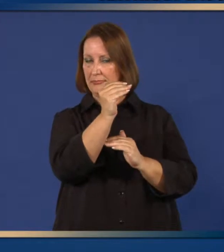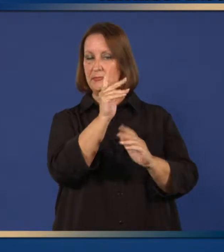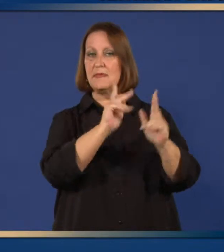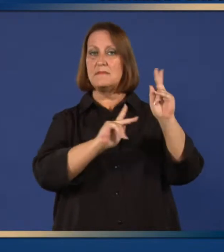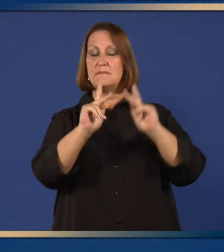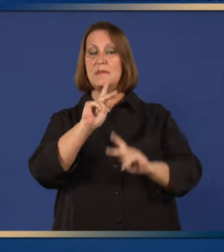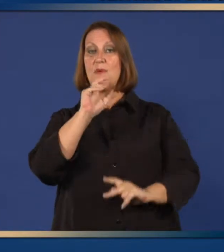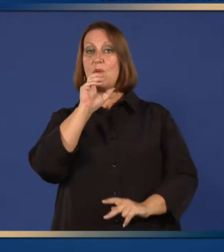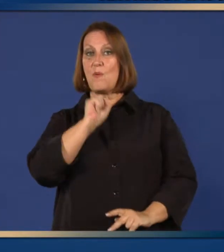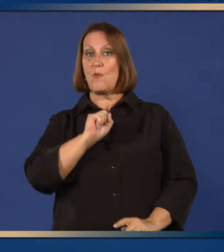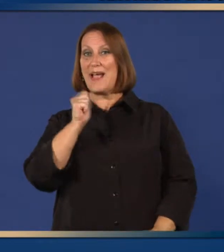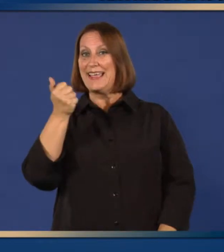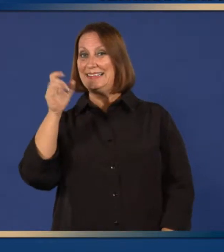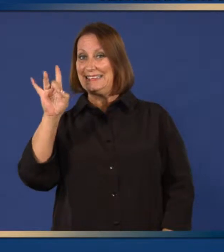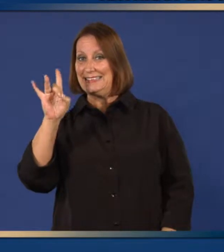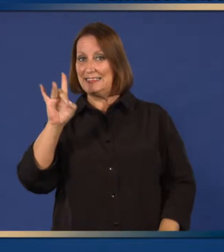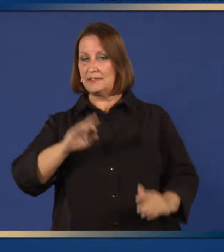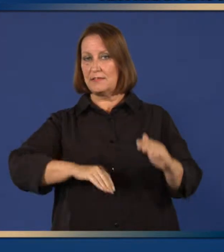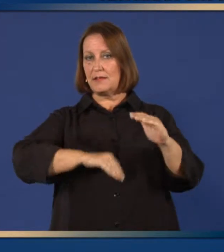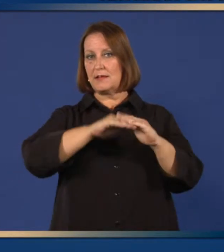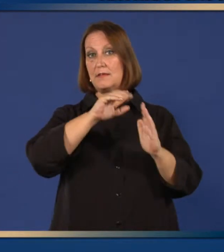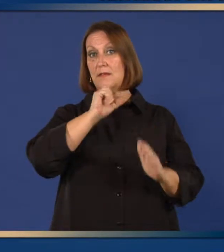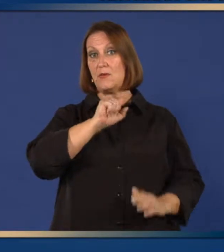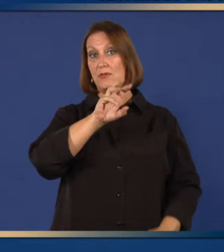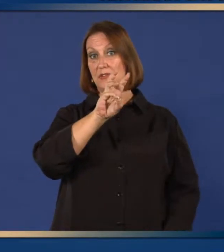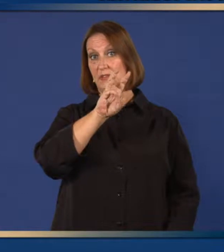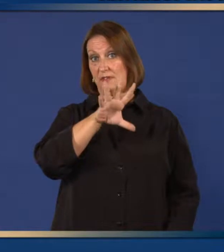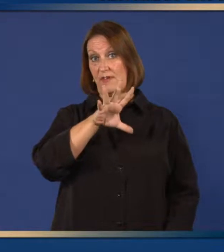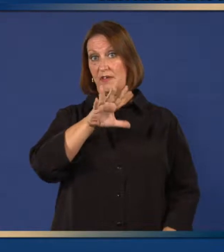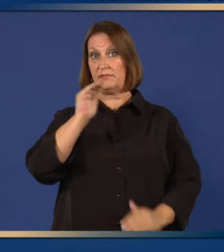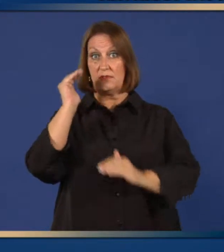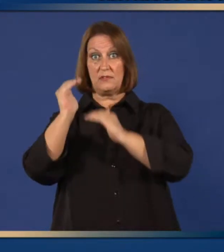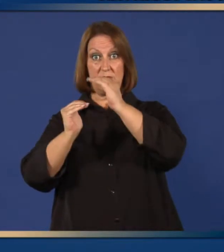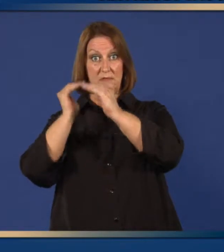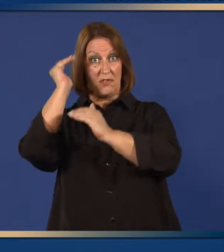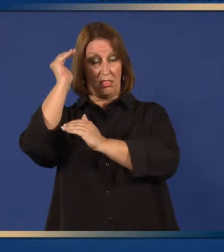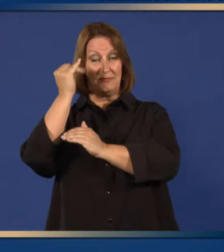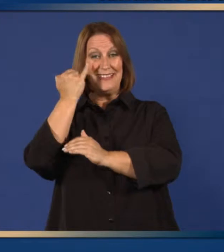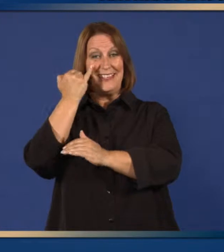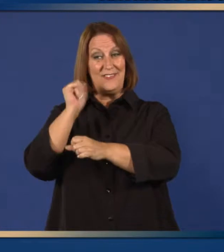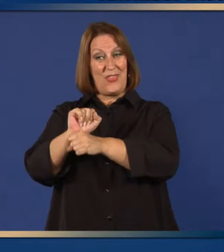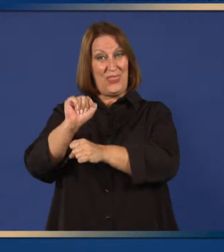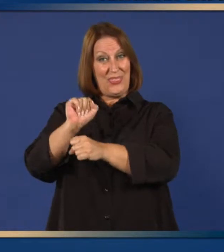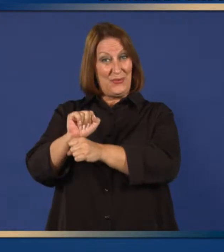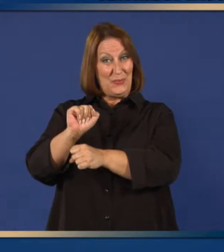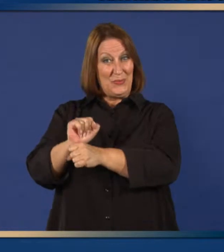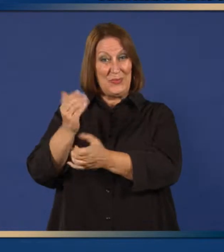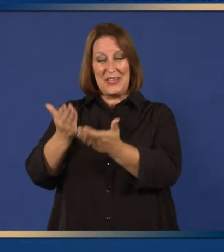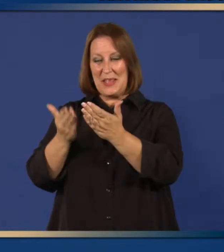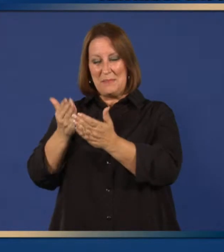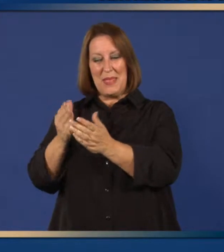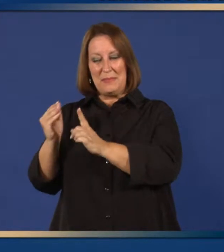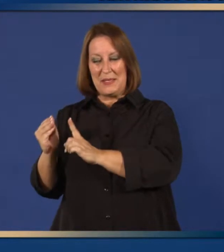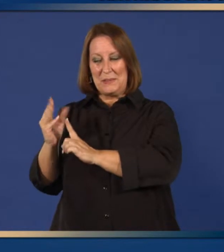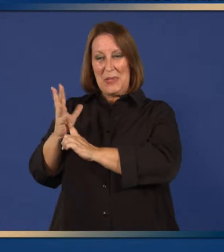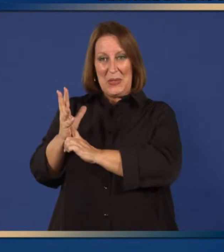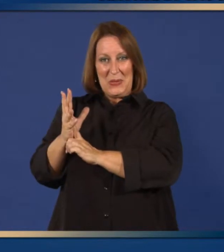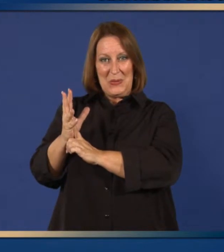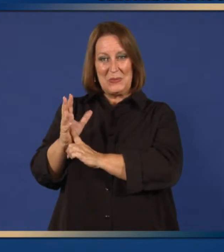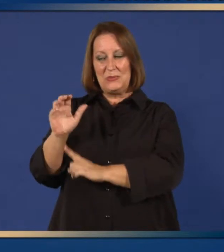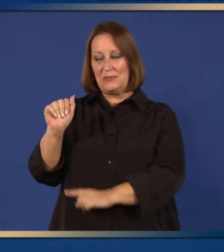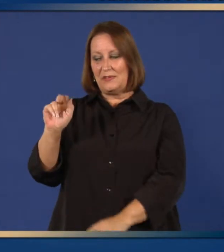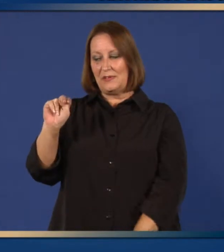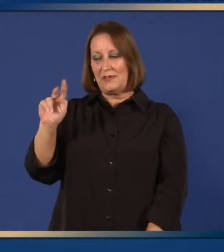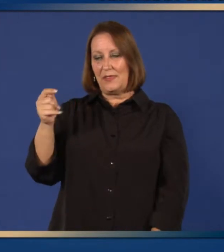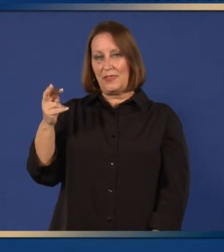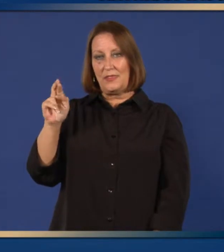Anthrax vaccine is recommended for certain people 18 through 65 years of age who might